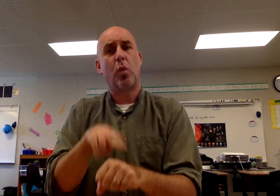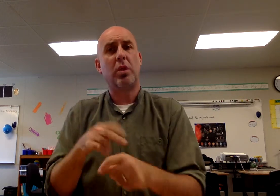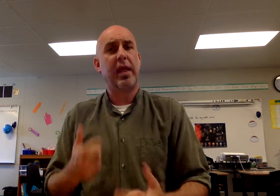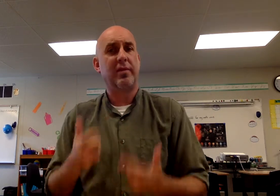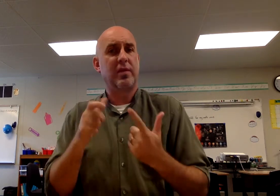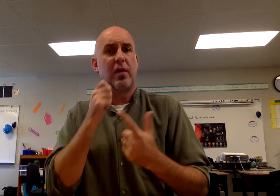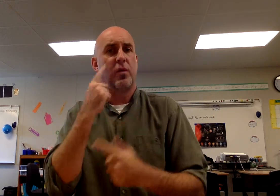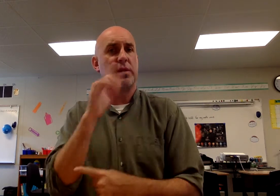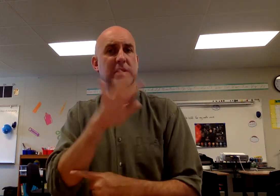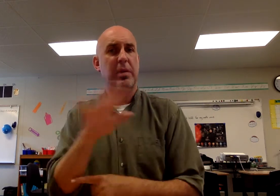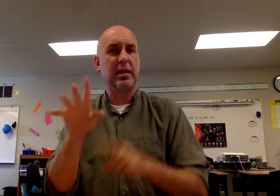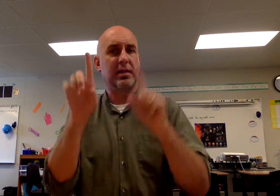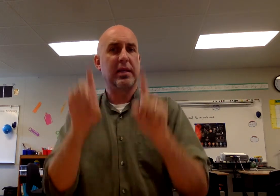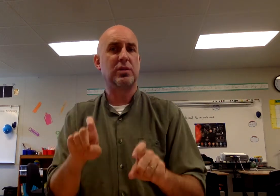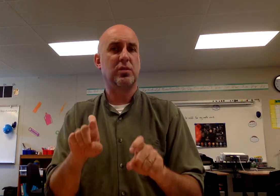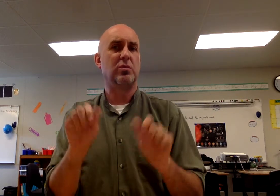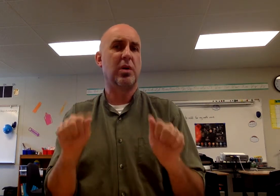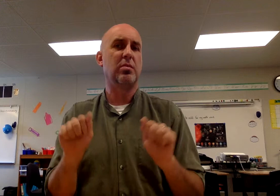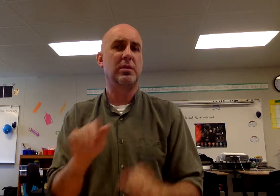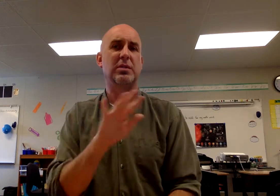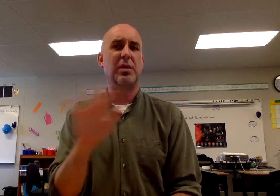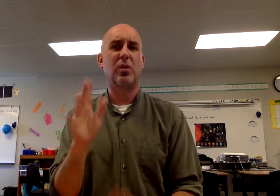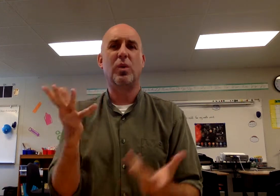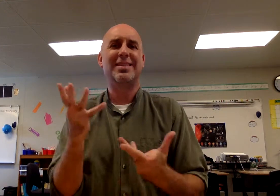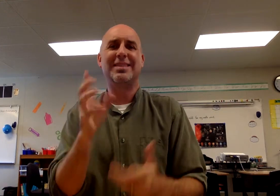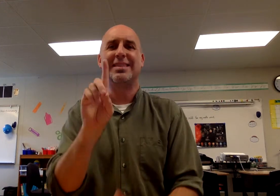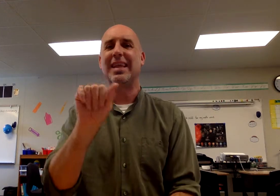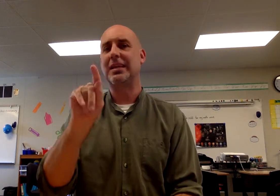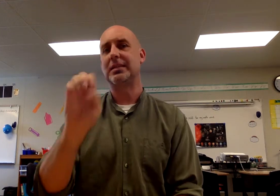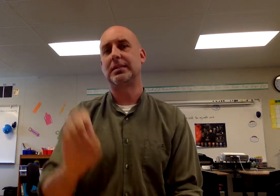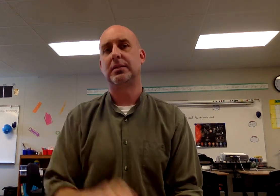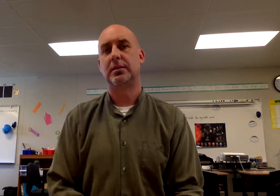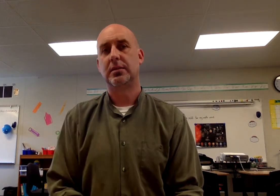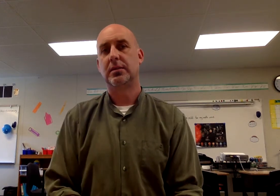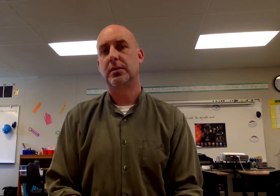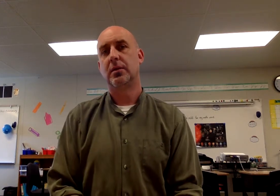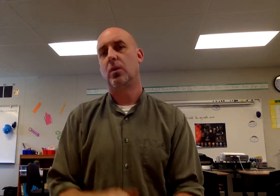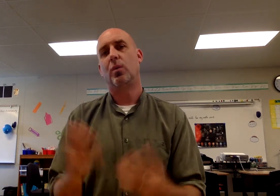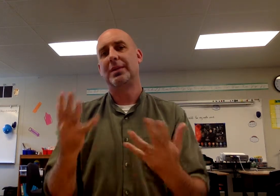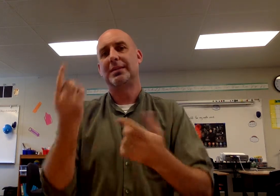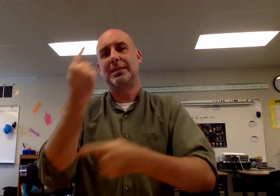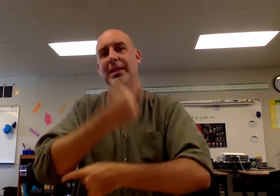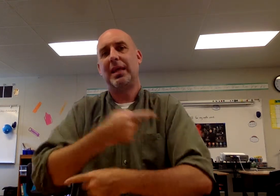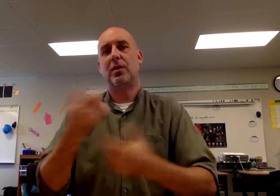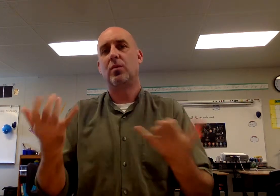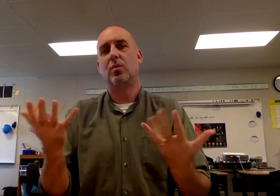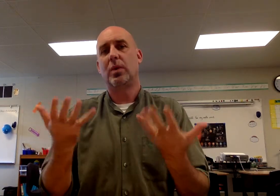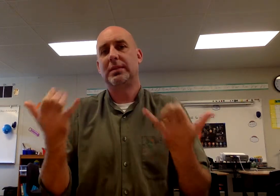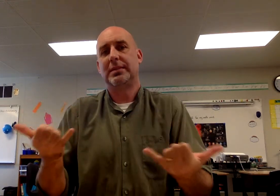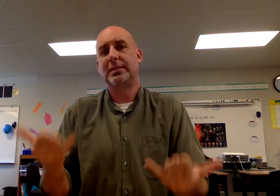normal life, not for the spelling test. You probably spell what is the date, or what is today, or what is the